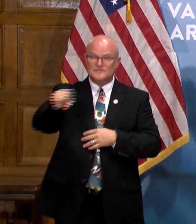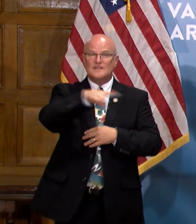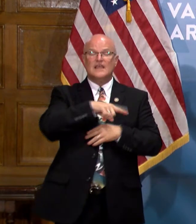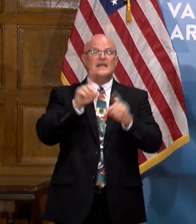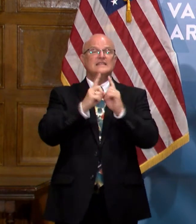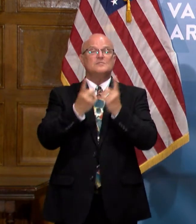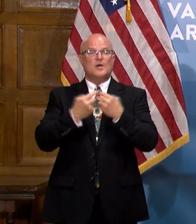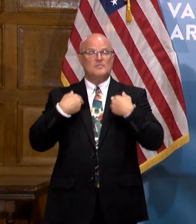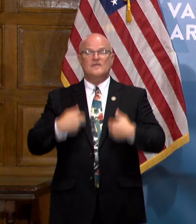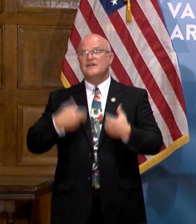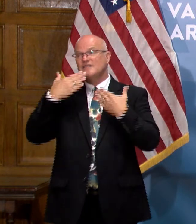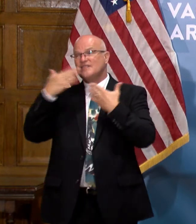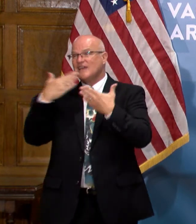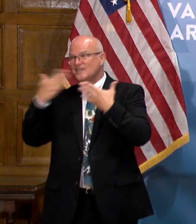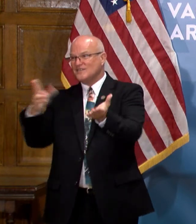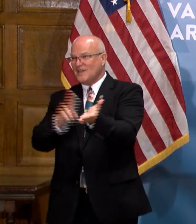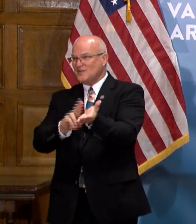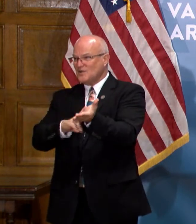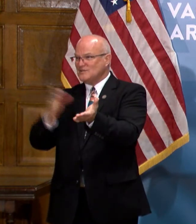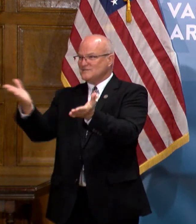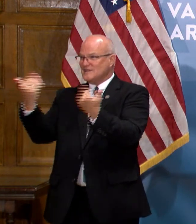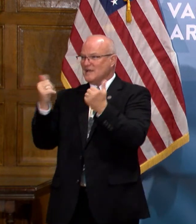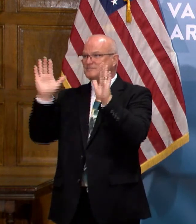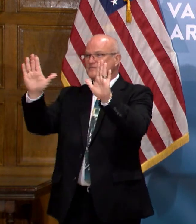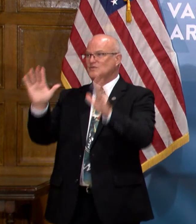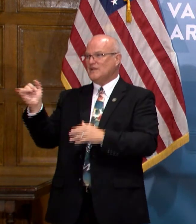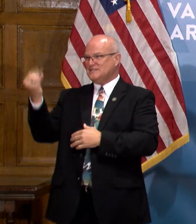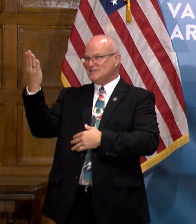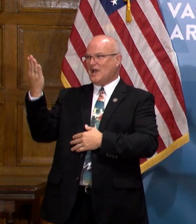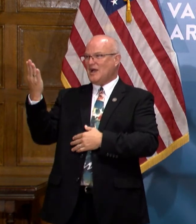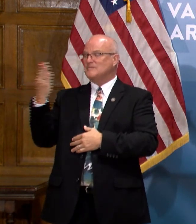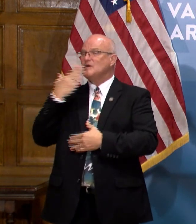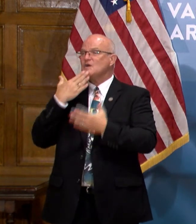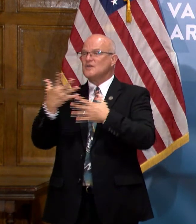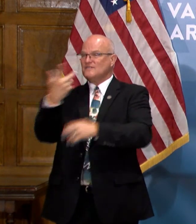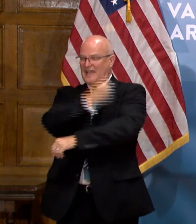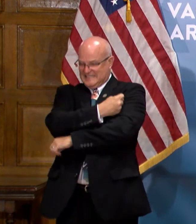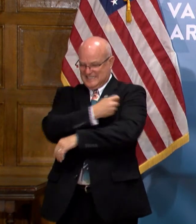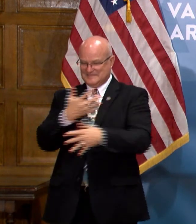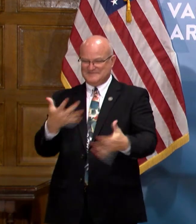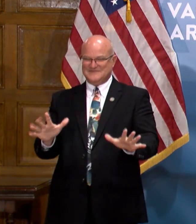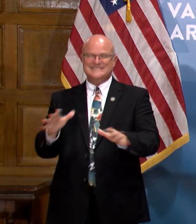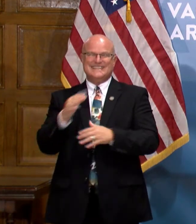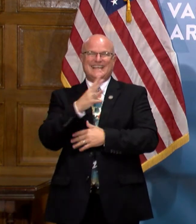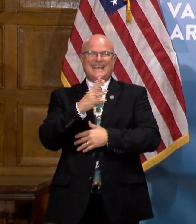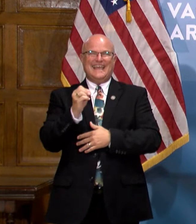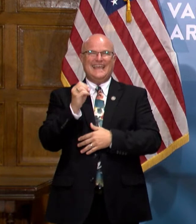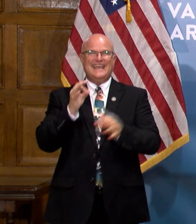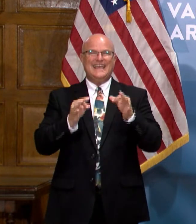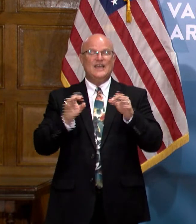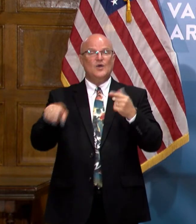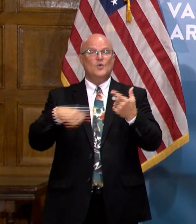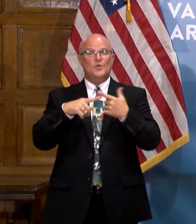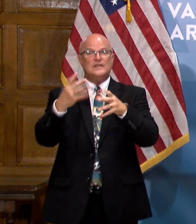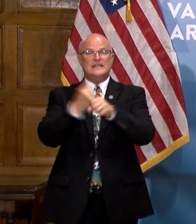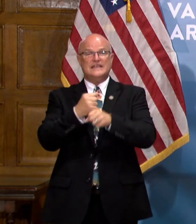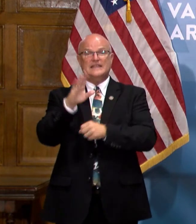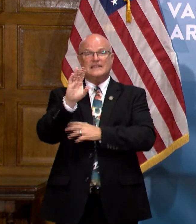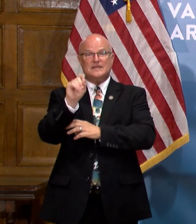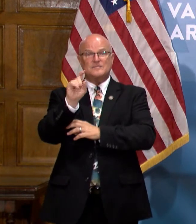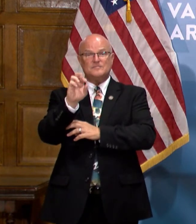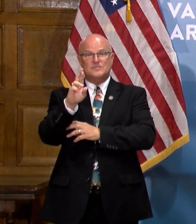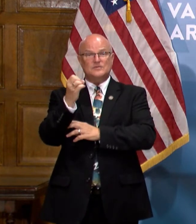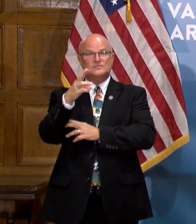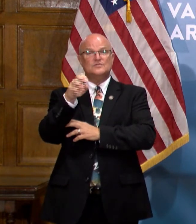the Department of Health, thank you, nurses, for a great job, good vaccination, and when you get your booster